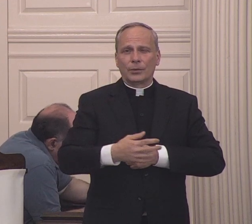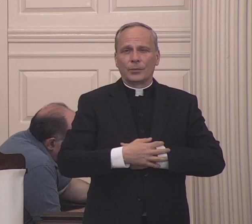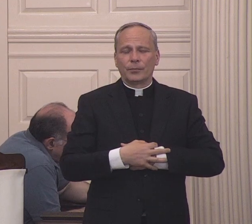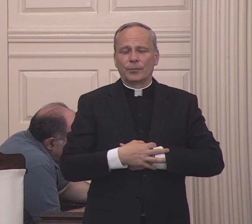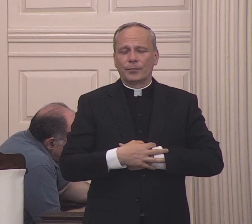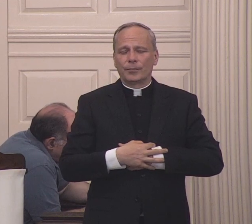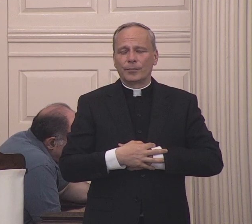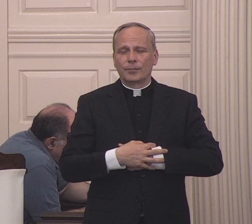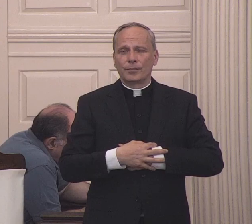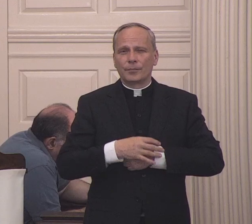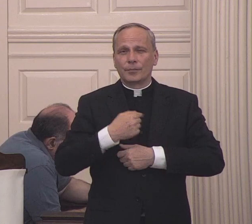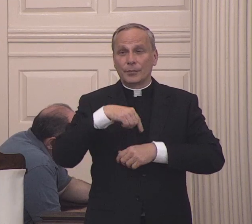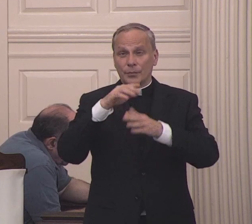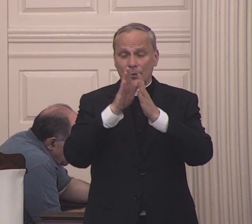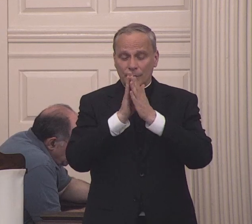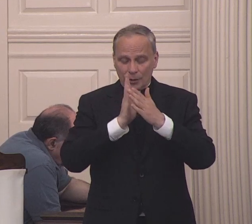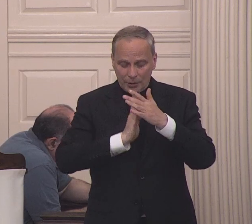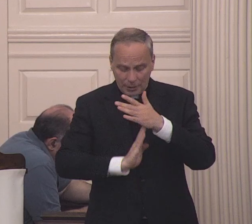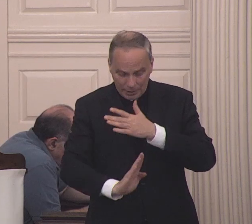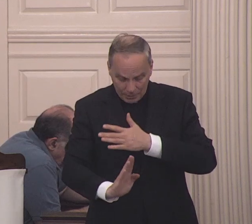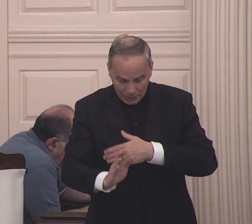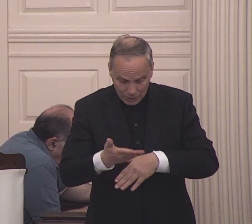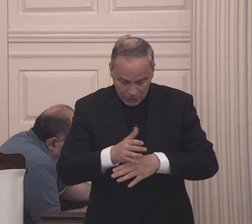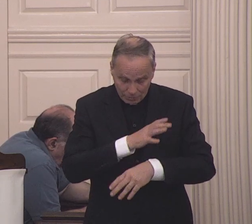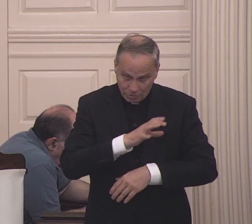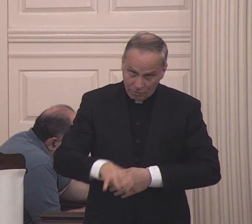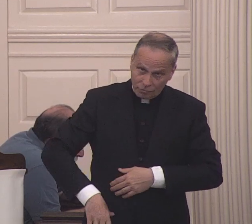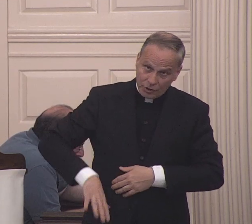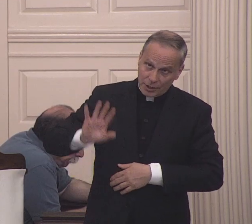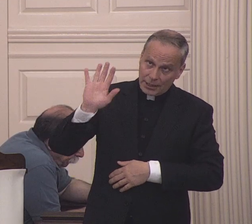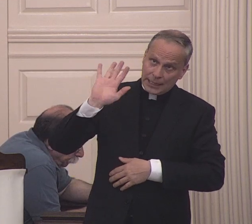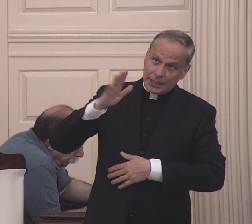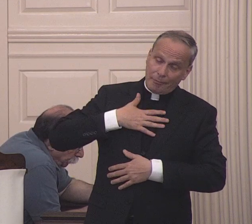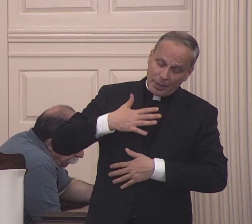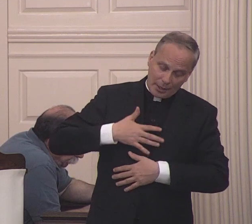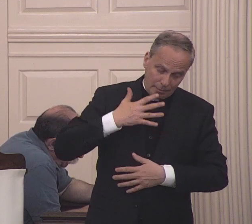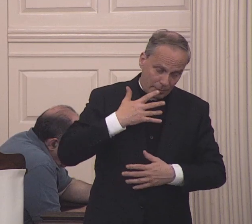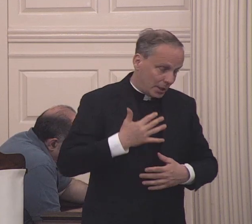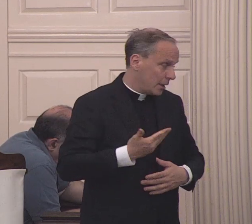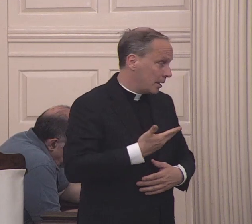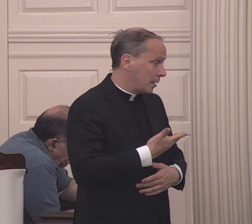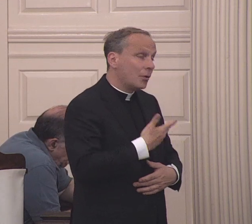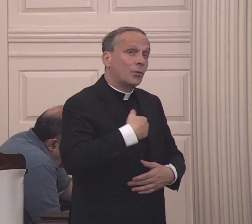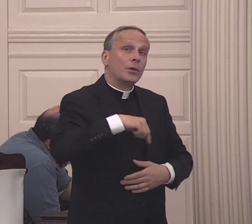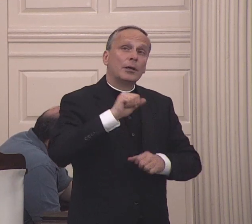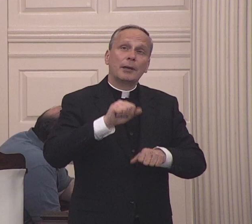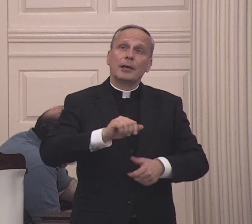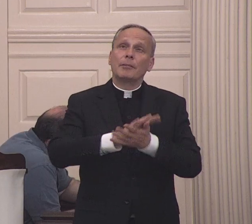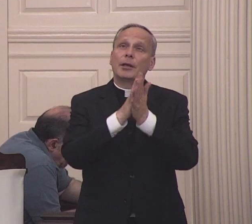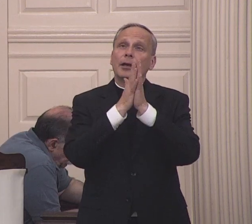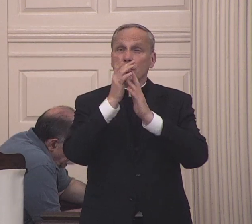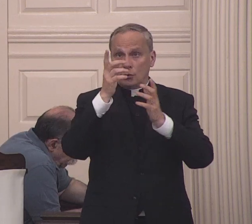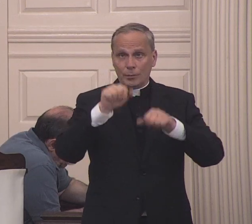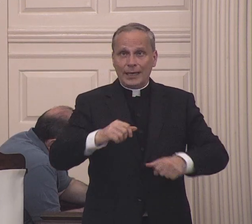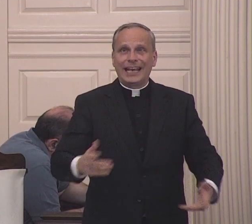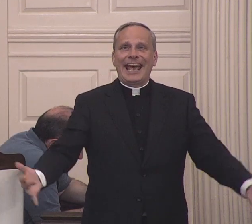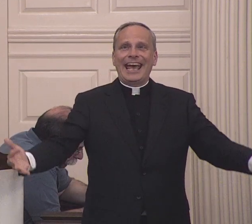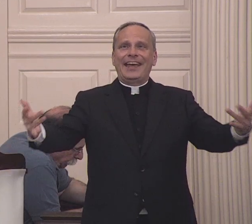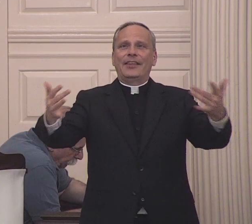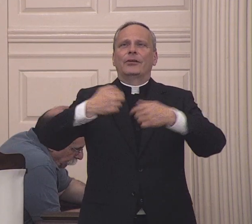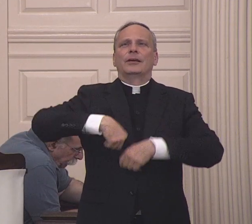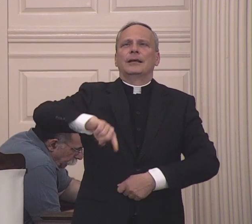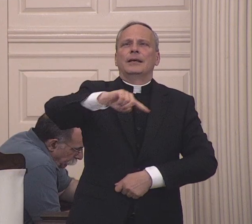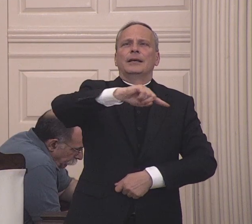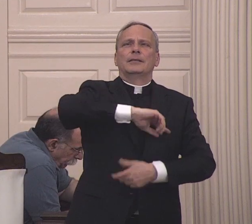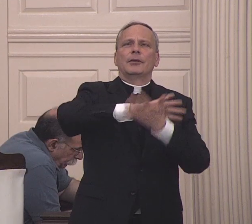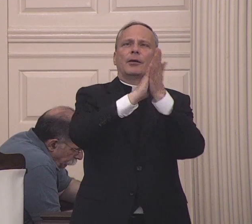you. Humbly we pray that, partaking of the body and blood of Christ, we may be gathered into one by